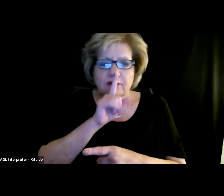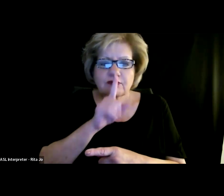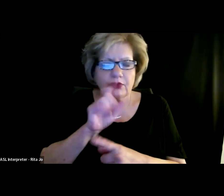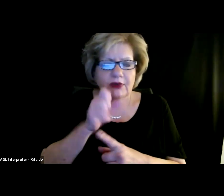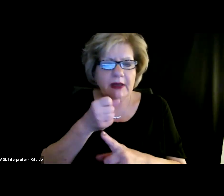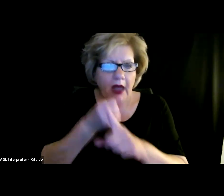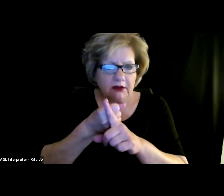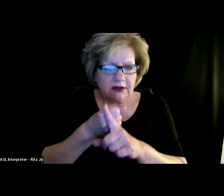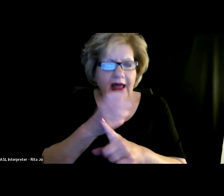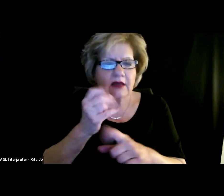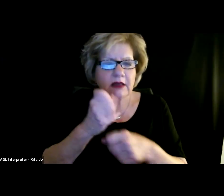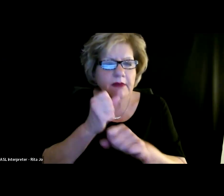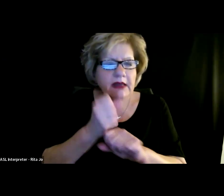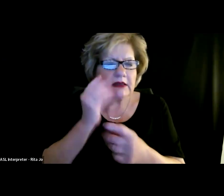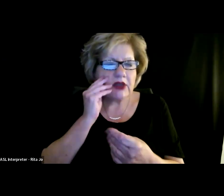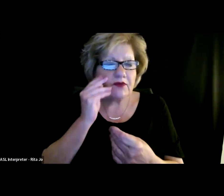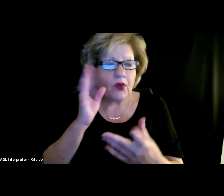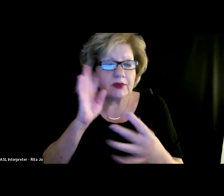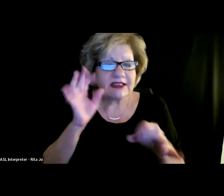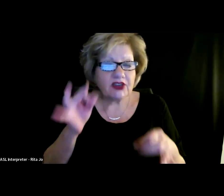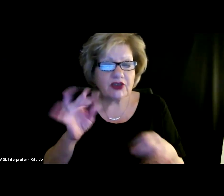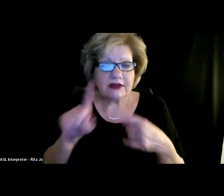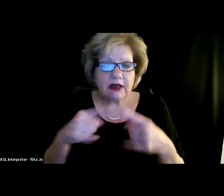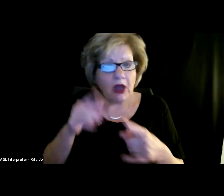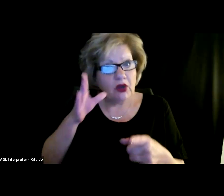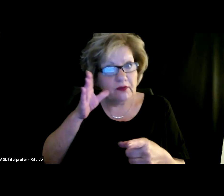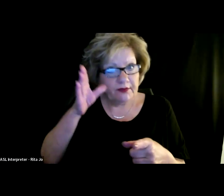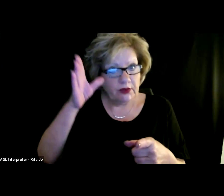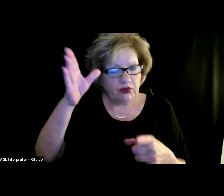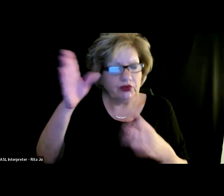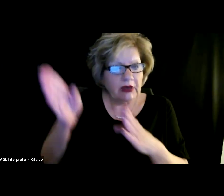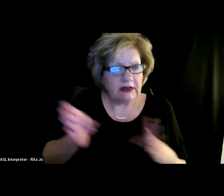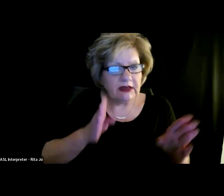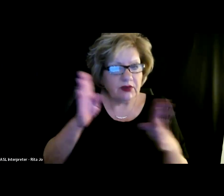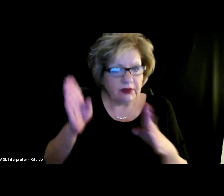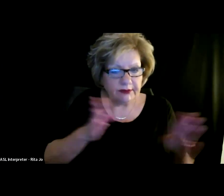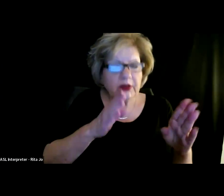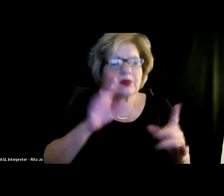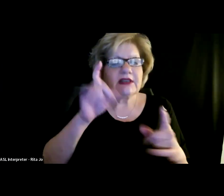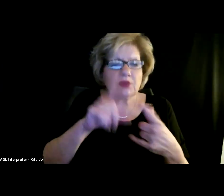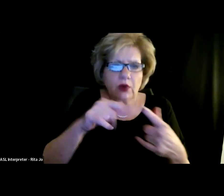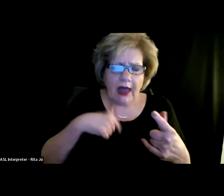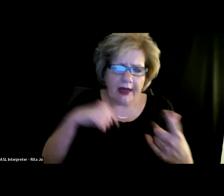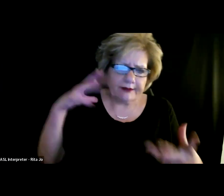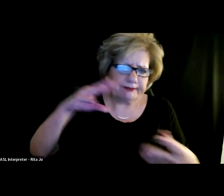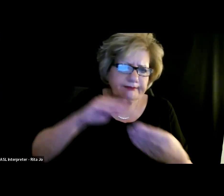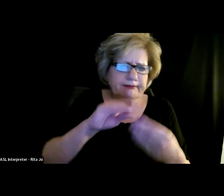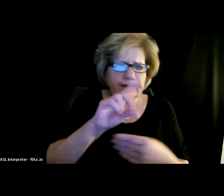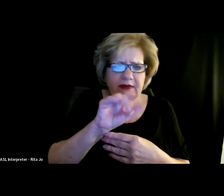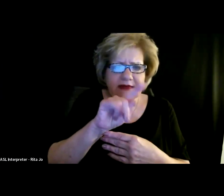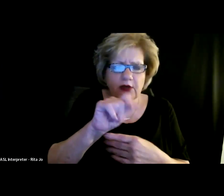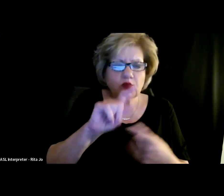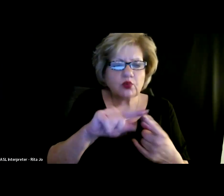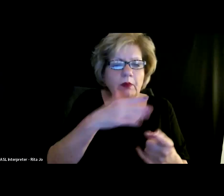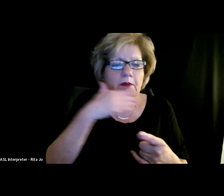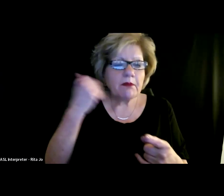making informed decisions about future initiatives. We need comprehensive data on disability status and other factors to better tailor our programs